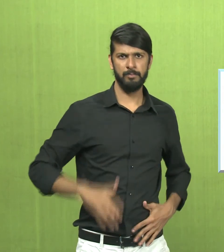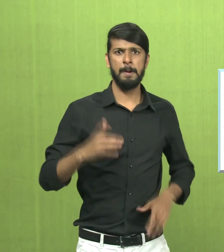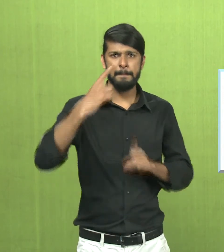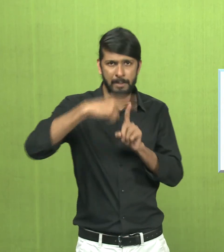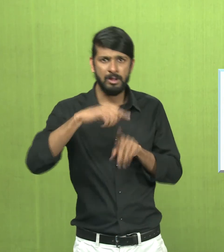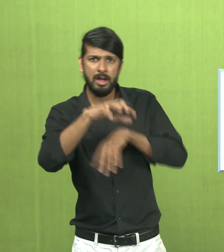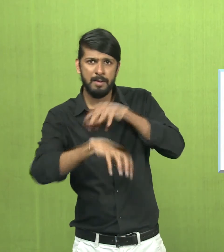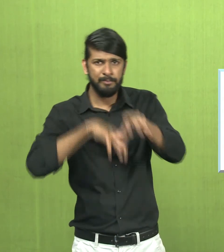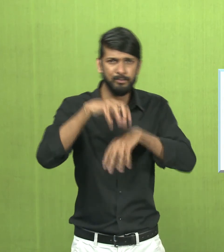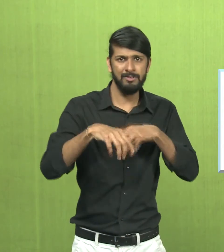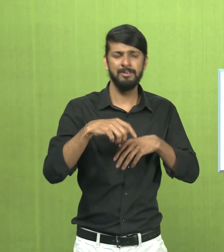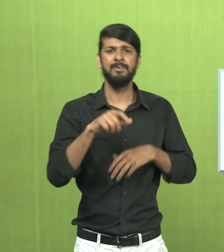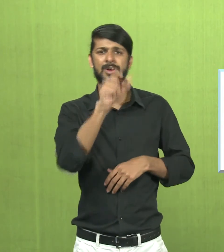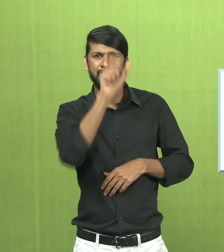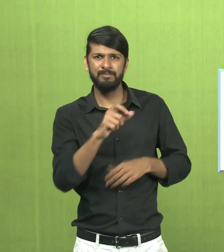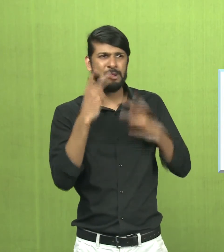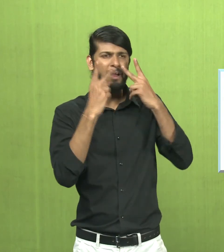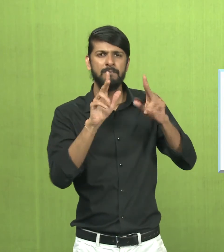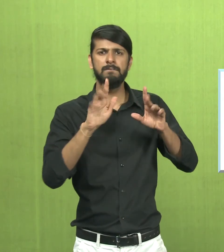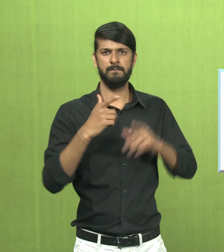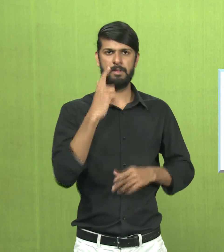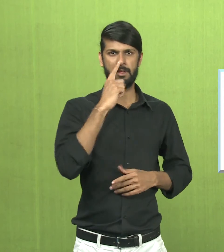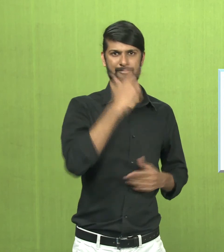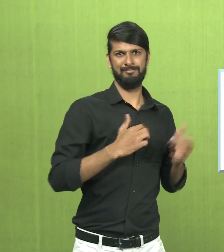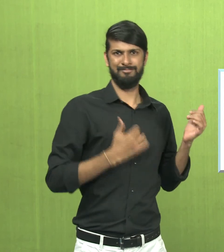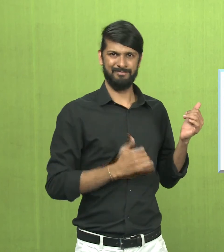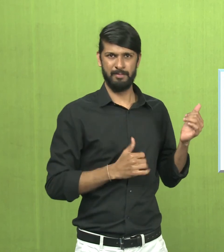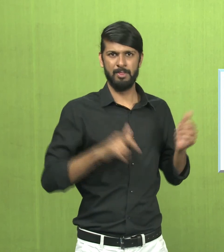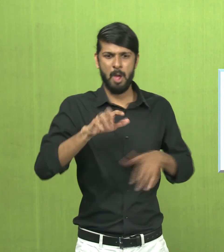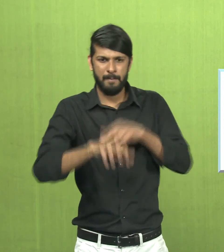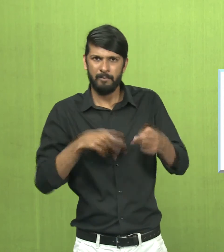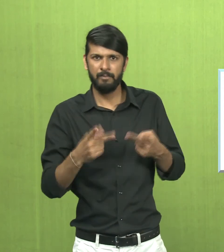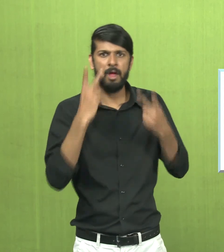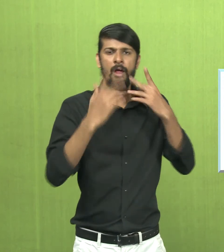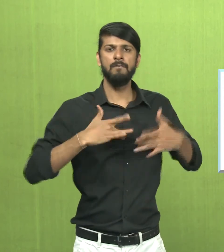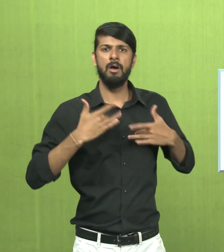The human and the animal figures full of movement and expression.